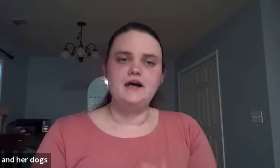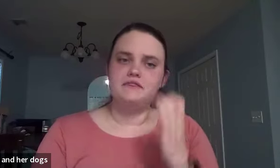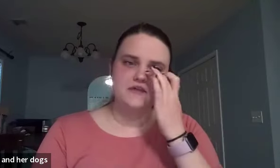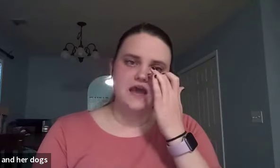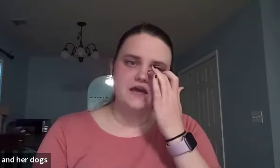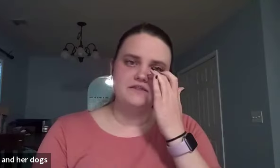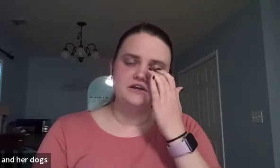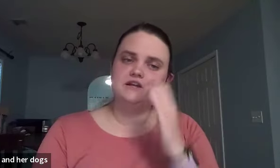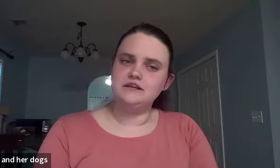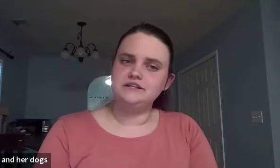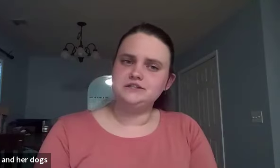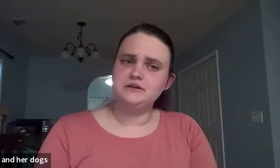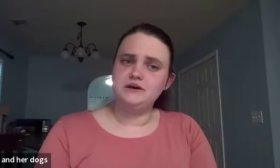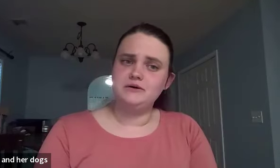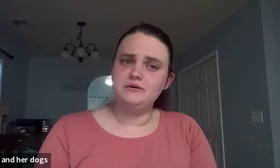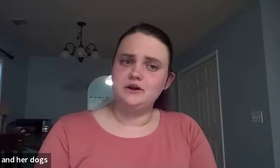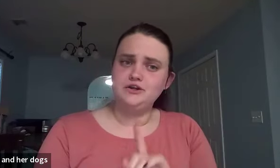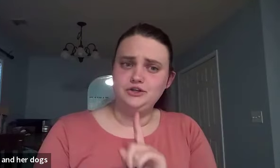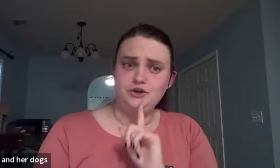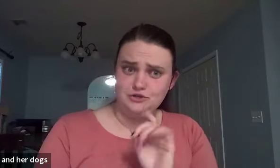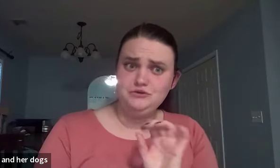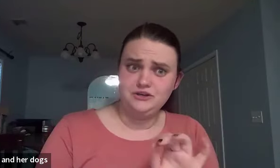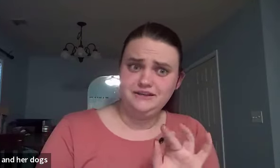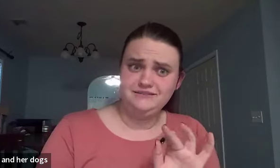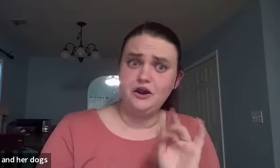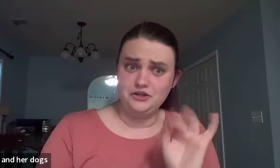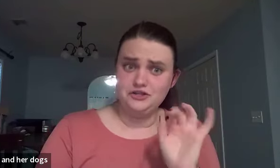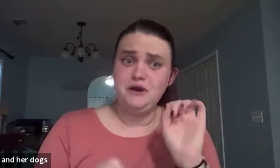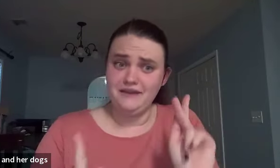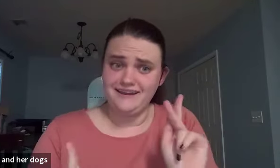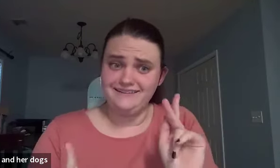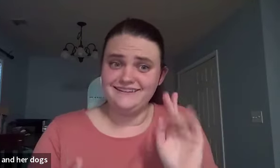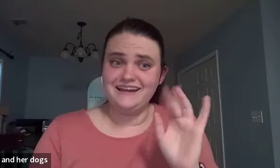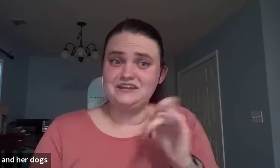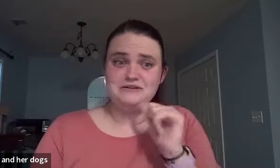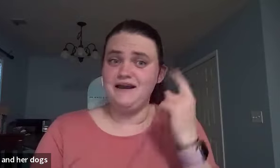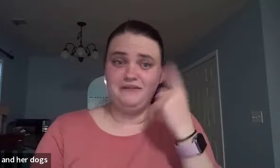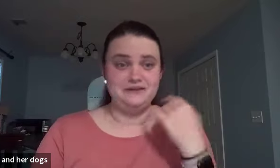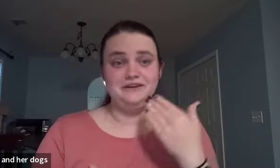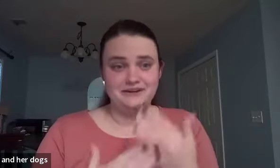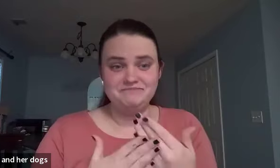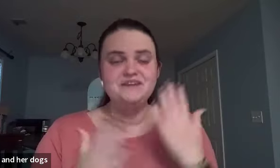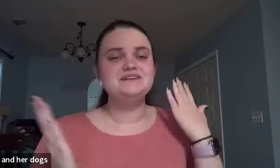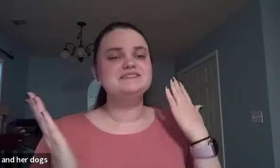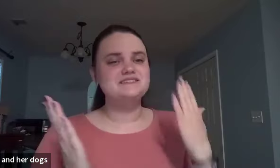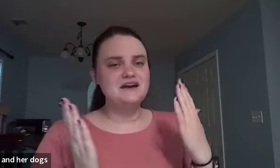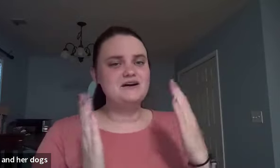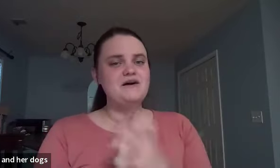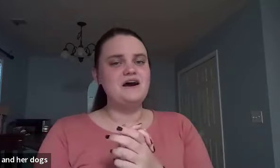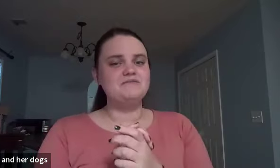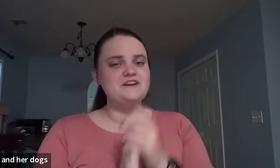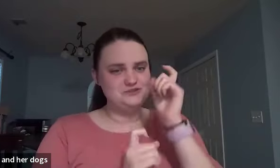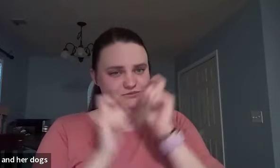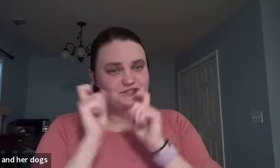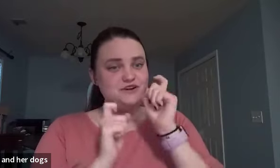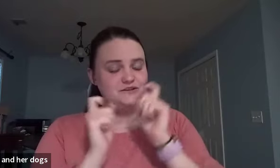Yeah, that they're gonna look at you and go, are you good? Are you okay? Like you're not looking good. So facial expressions are